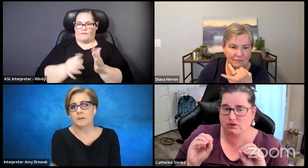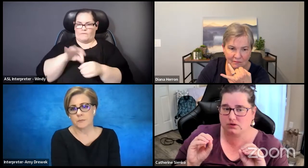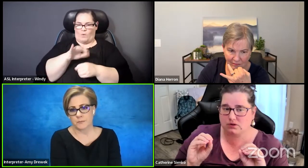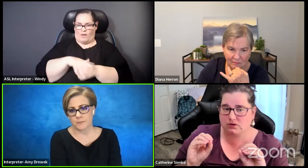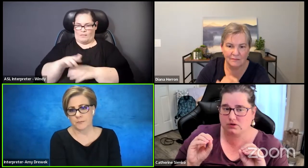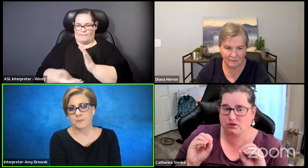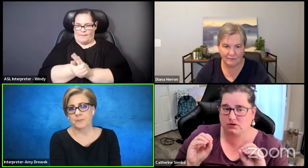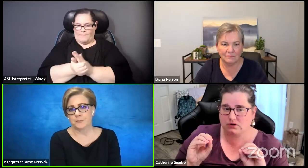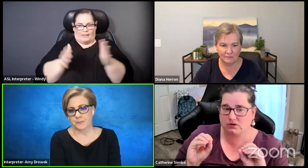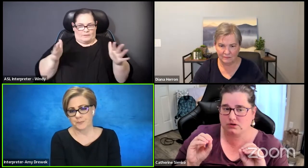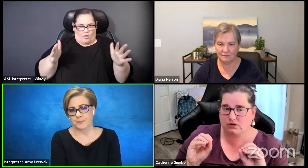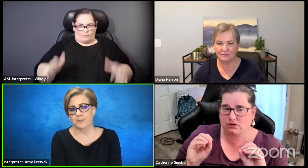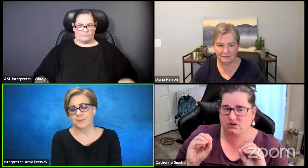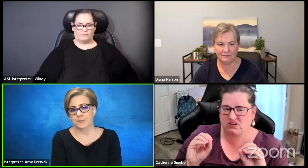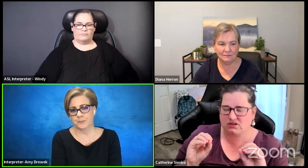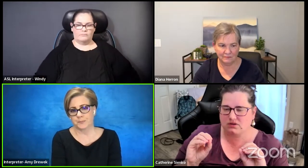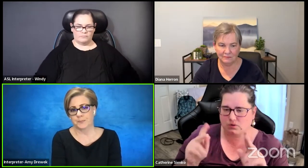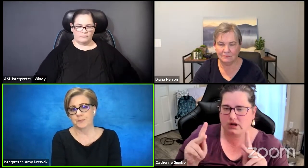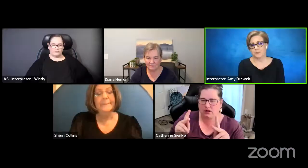Okay.